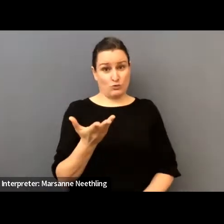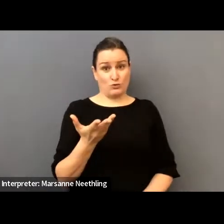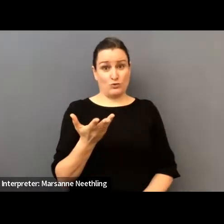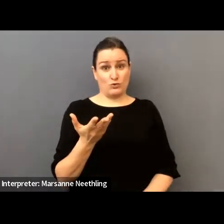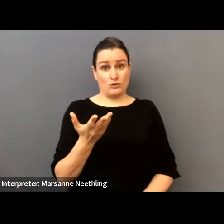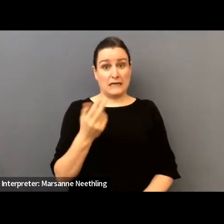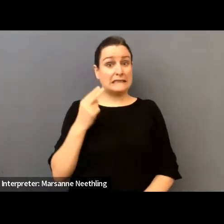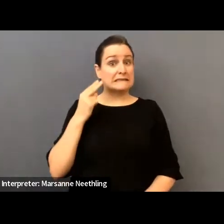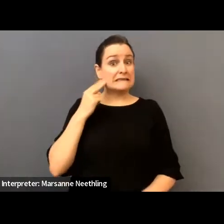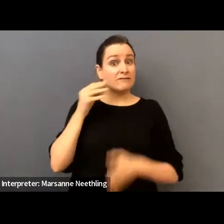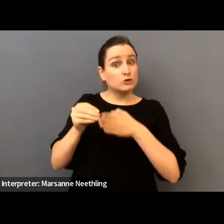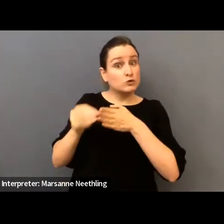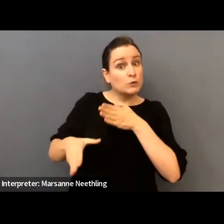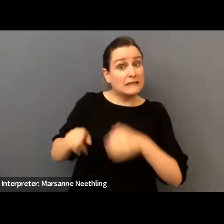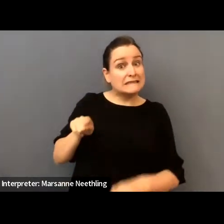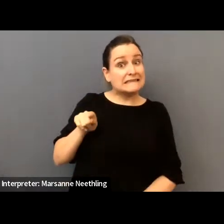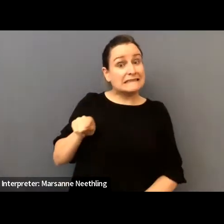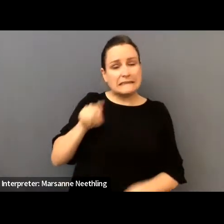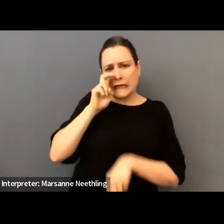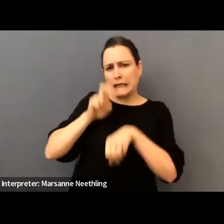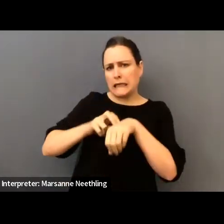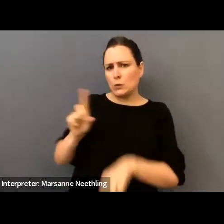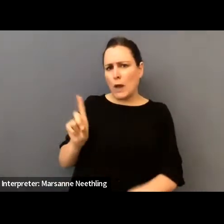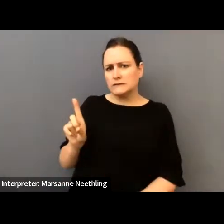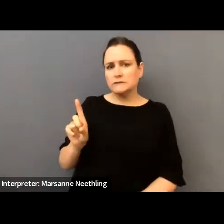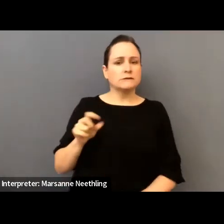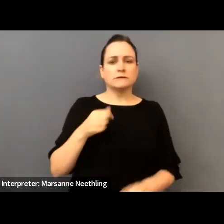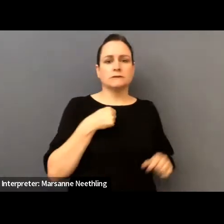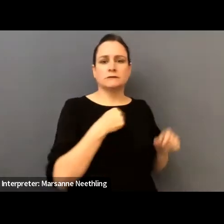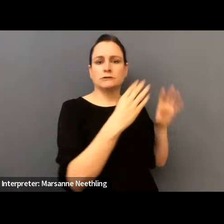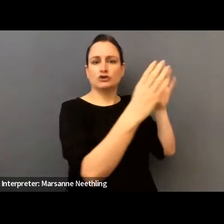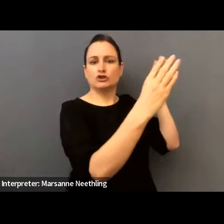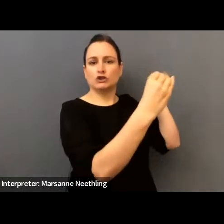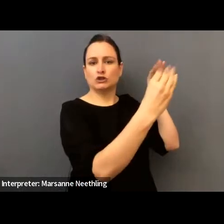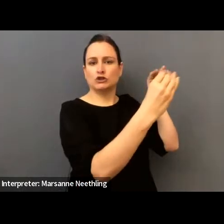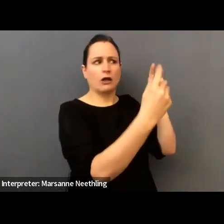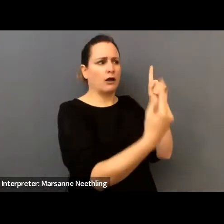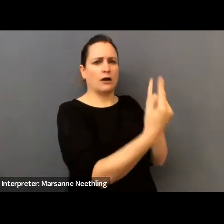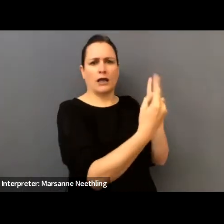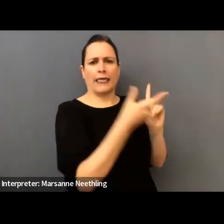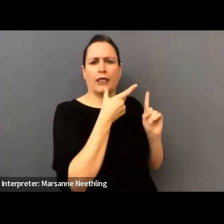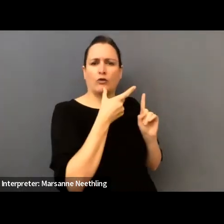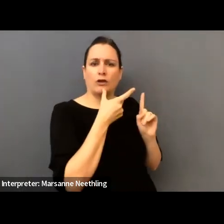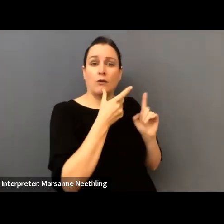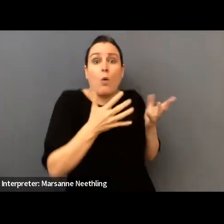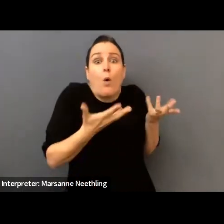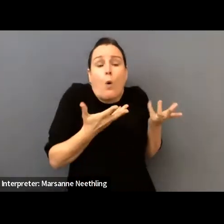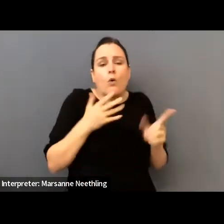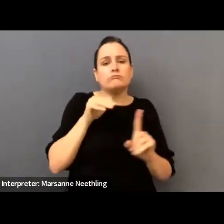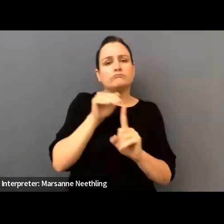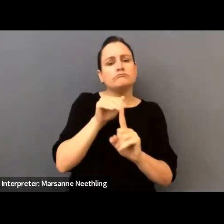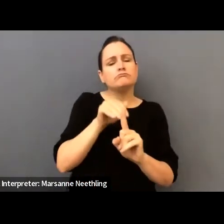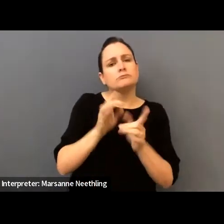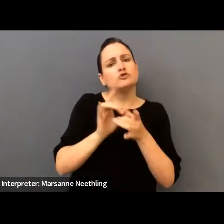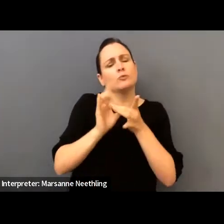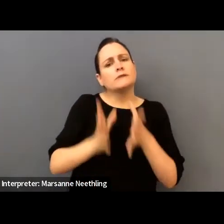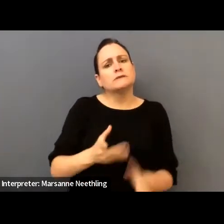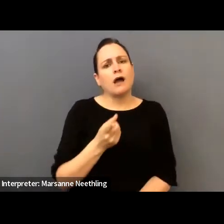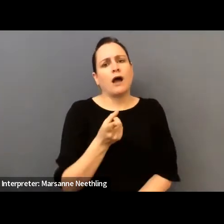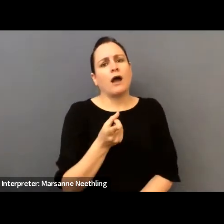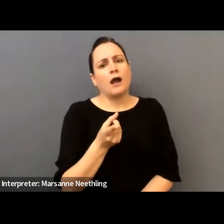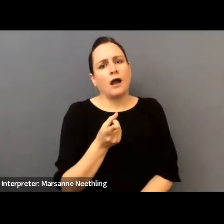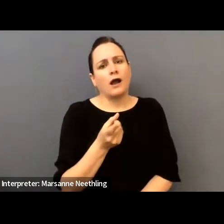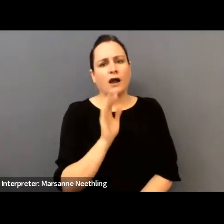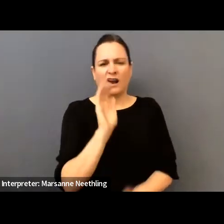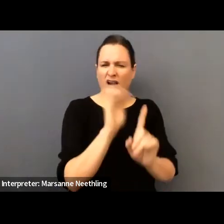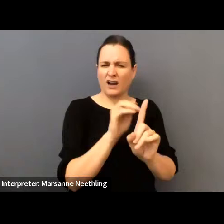students, we would go to hearing people, or in most cases, sign language interpreters, and to find out